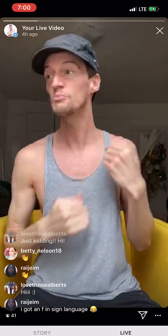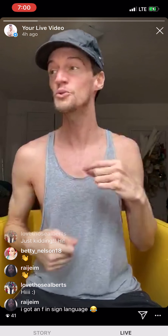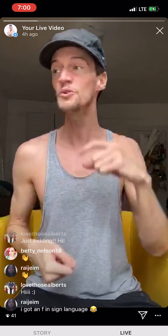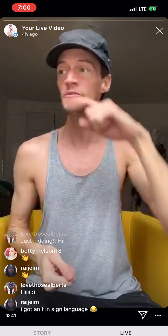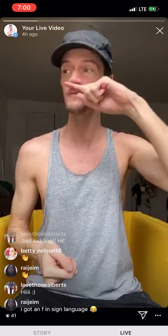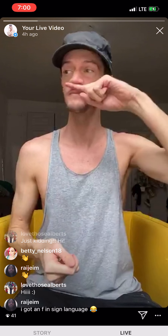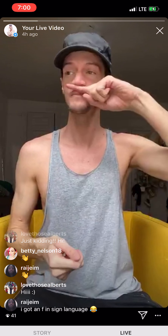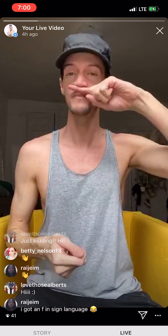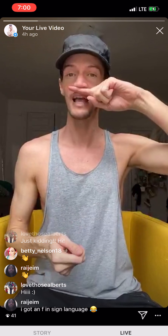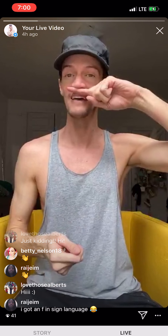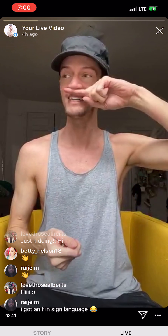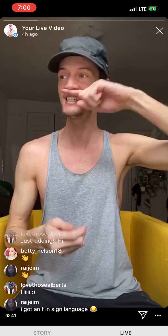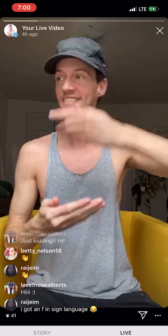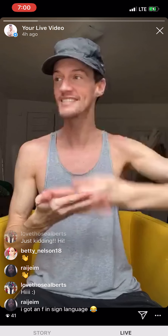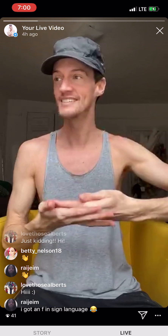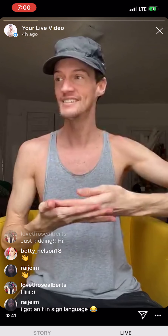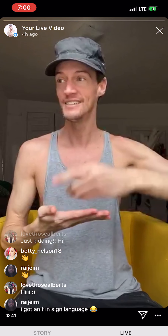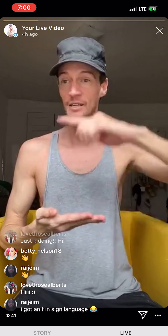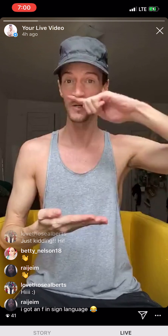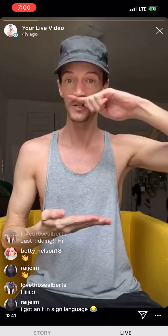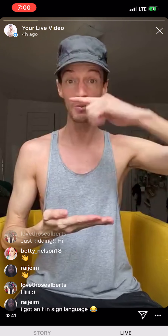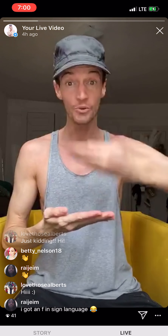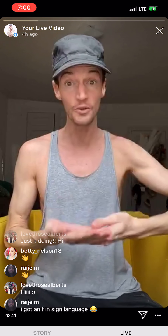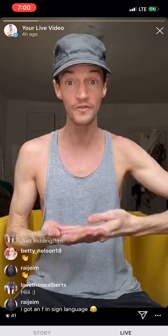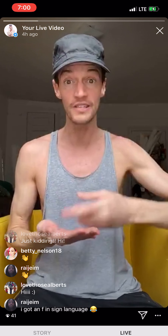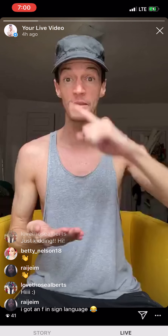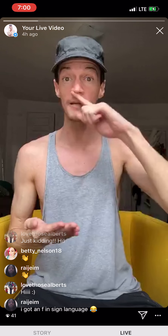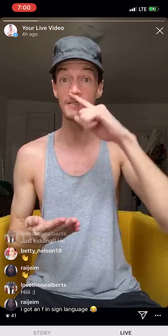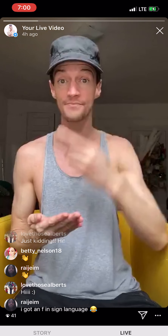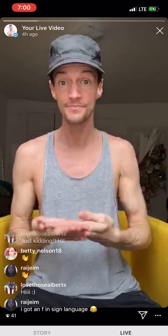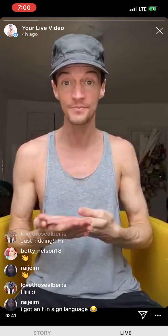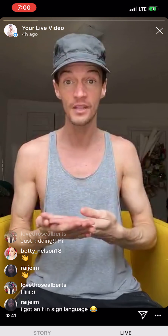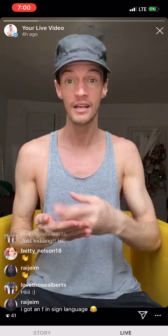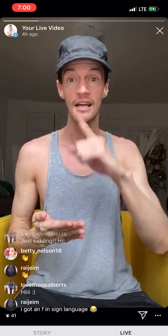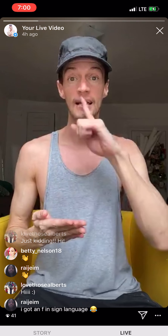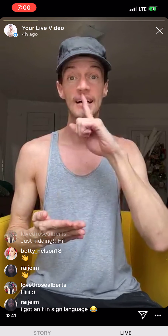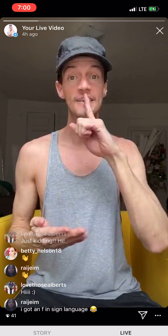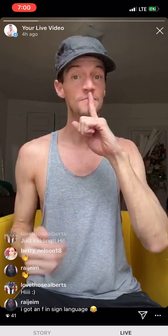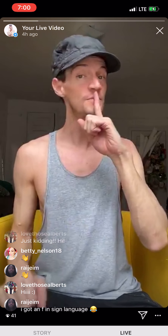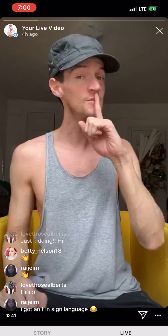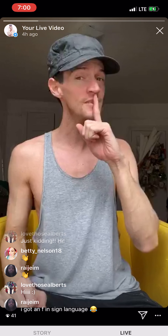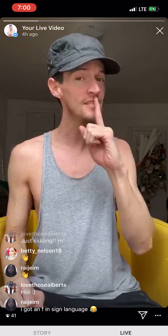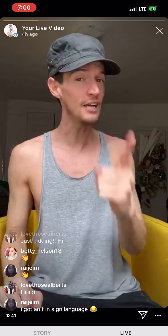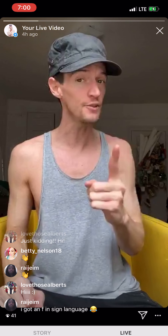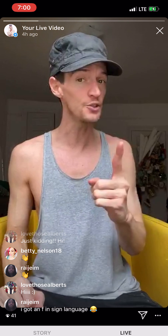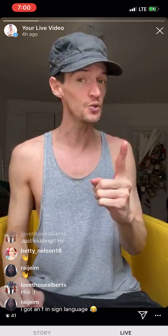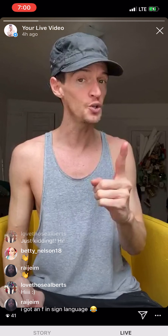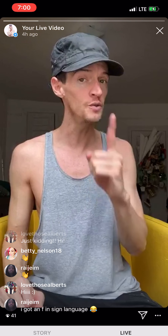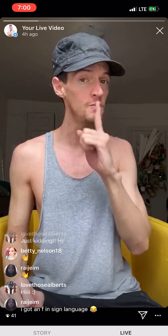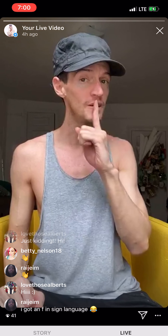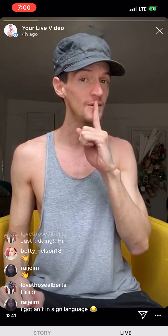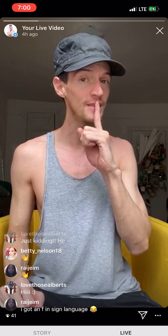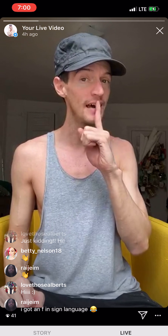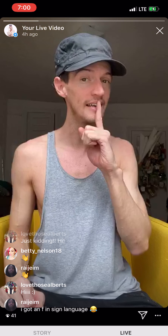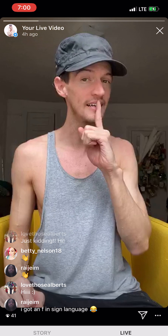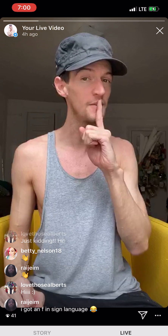Proof. Proof. Evidence. Or to prove something. Um this was a sign for true. We learned that a couple